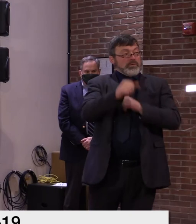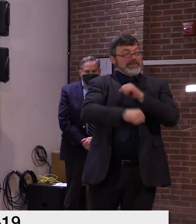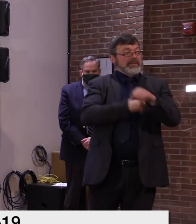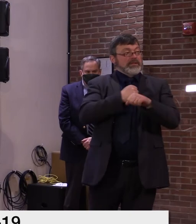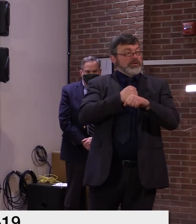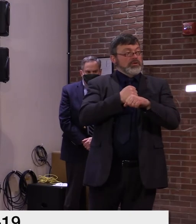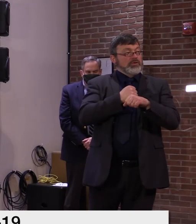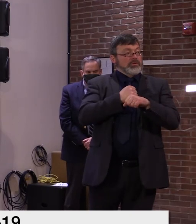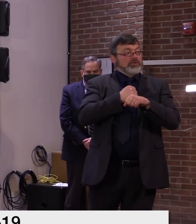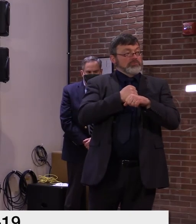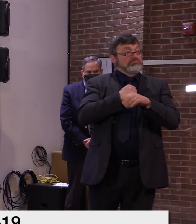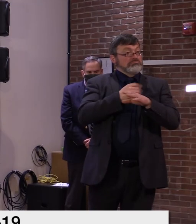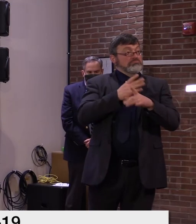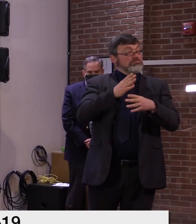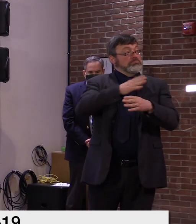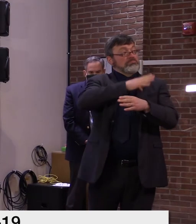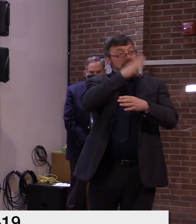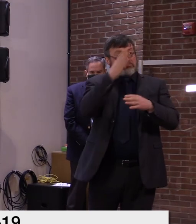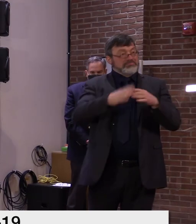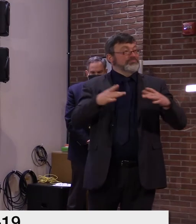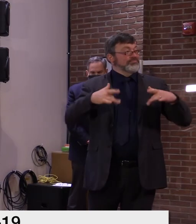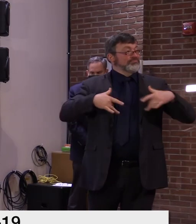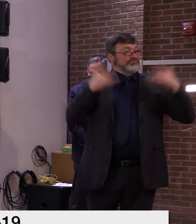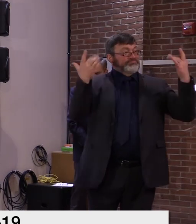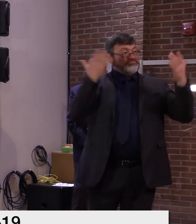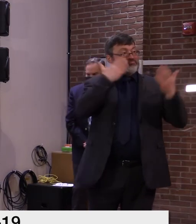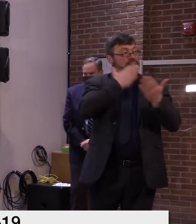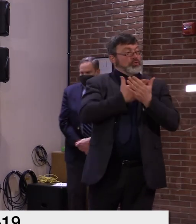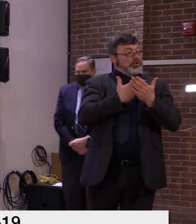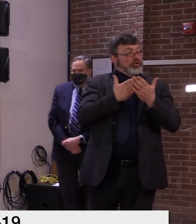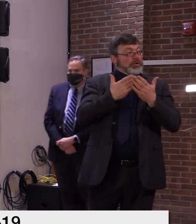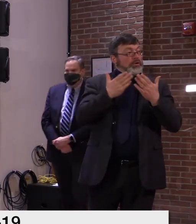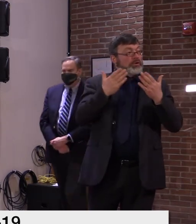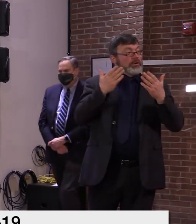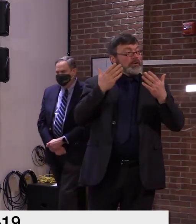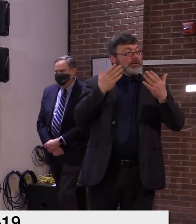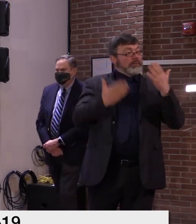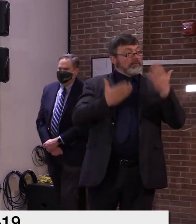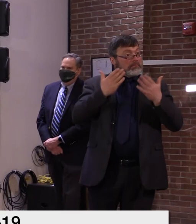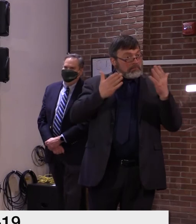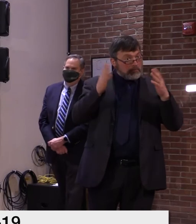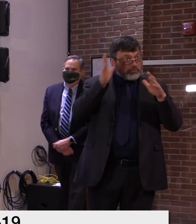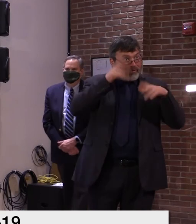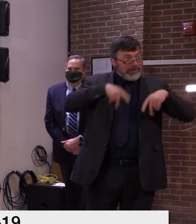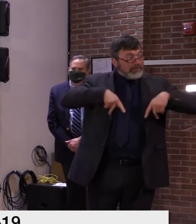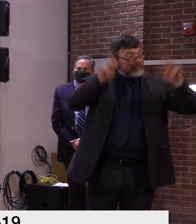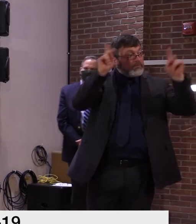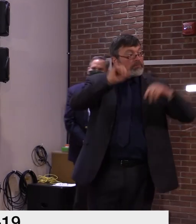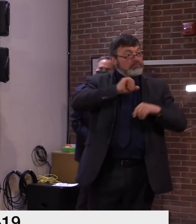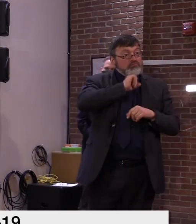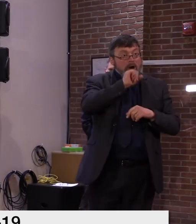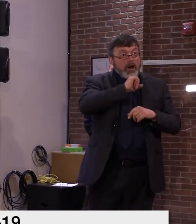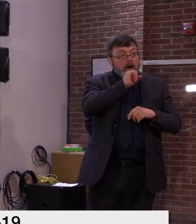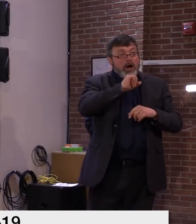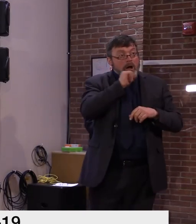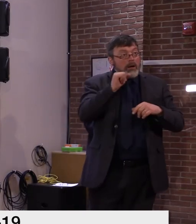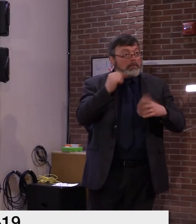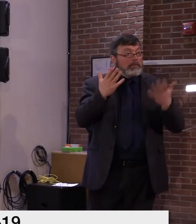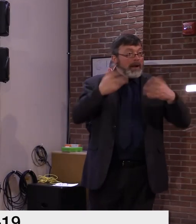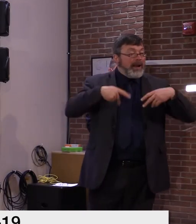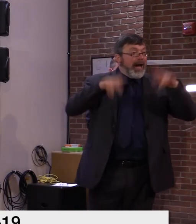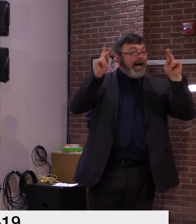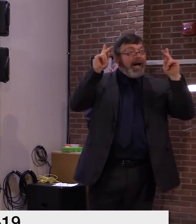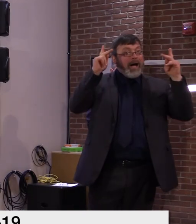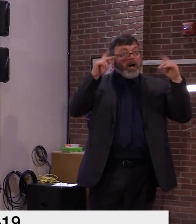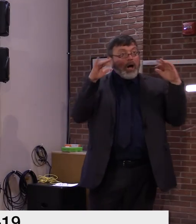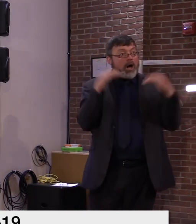dangling the possibility that there might be proms and graduation ceremonies of some form this year? Andrew, before he answers that question, I